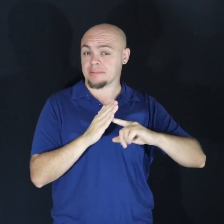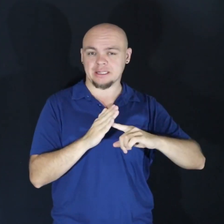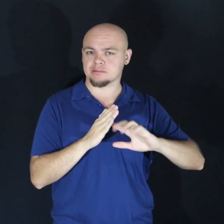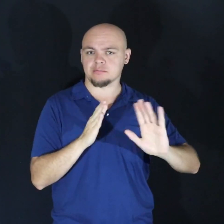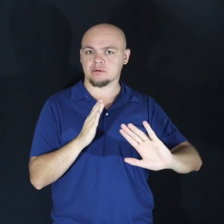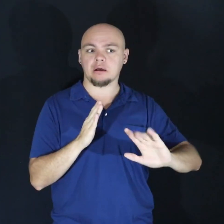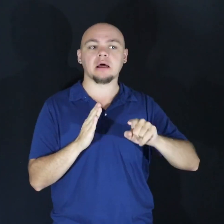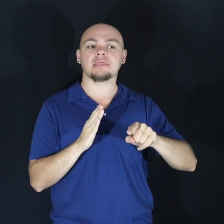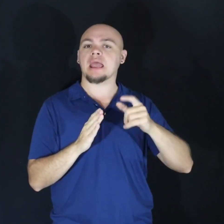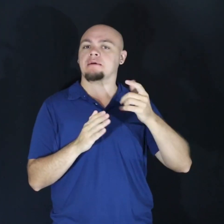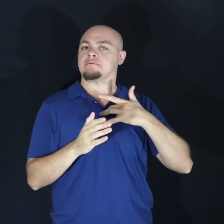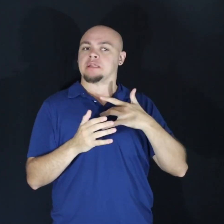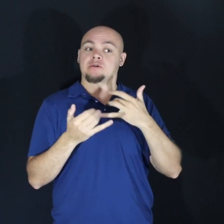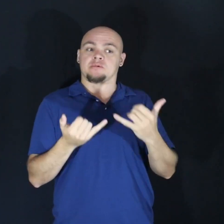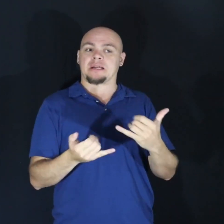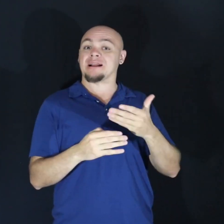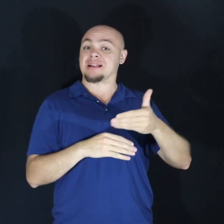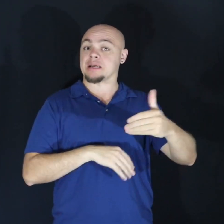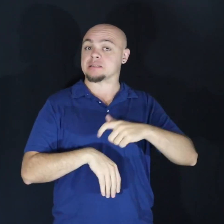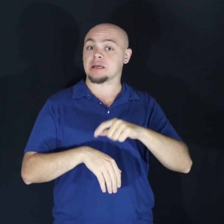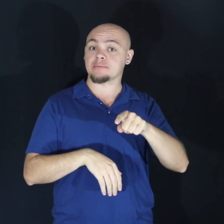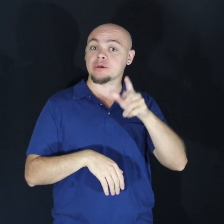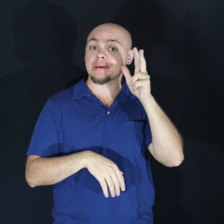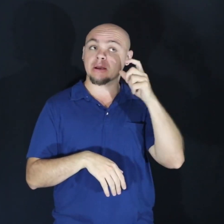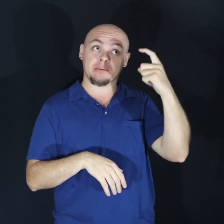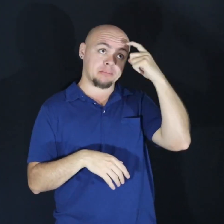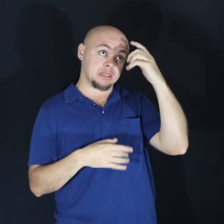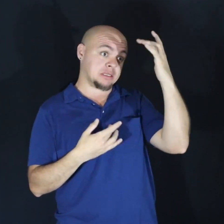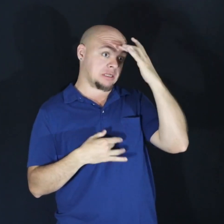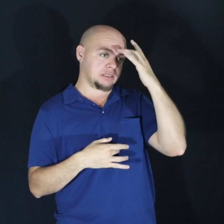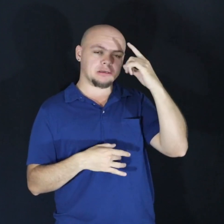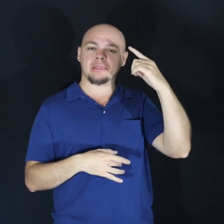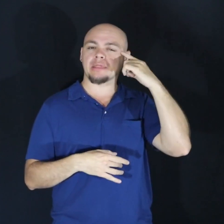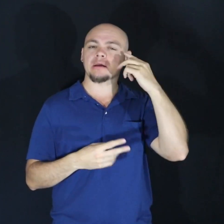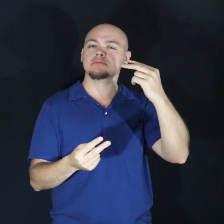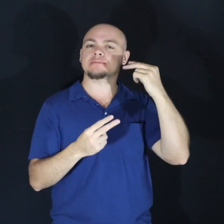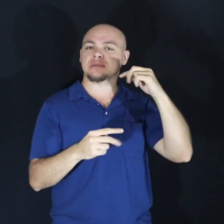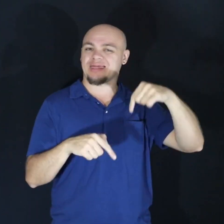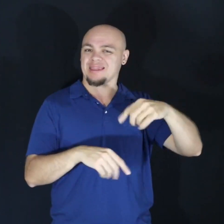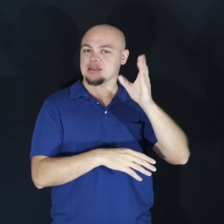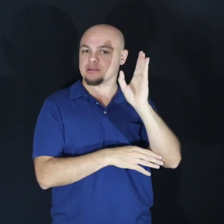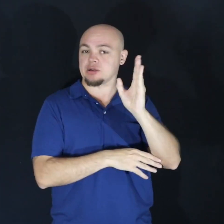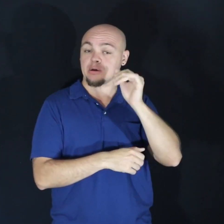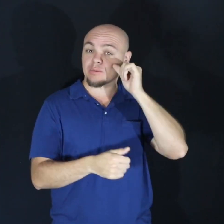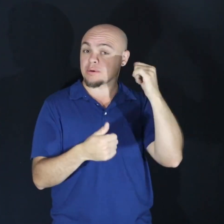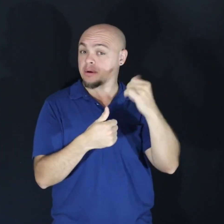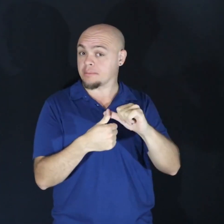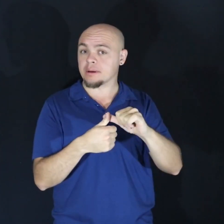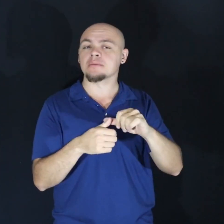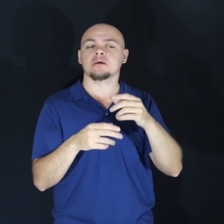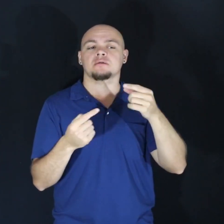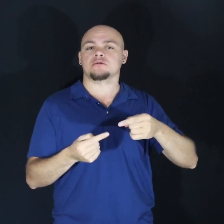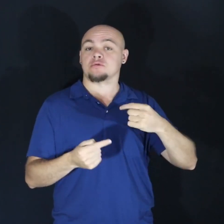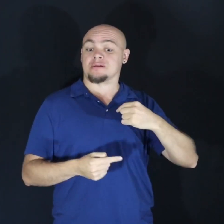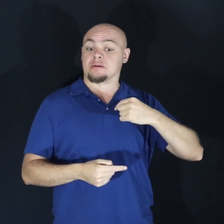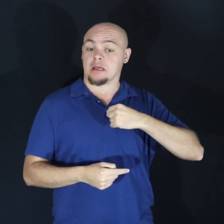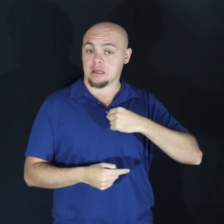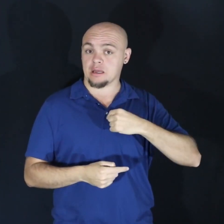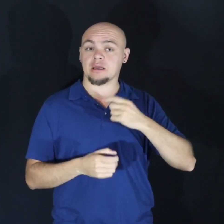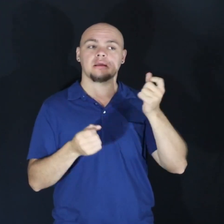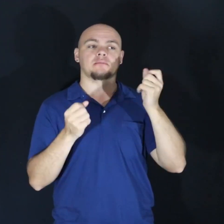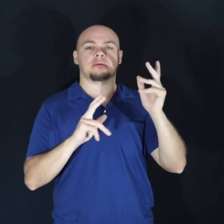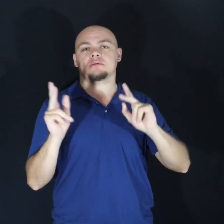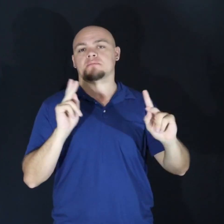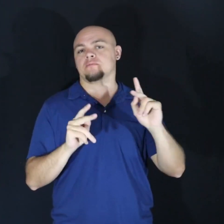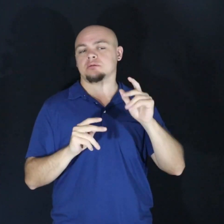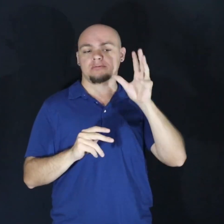now. And the next time you hear the words mental illness, think back to my TED Talk and remember the struggles that I and many other